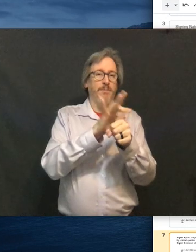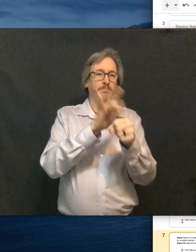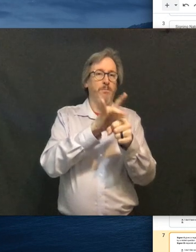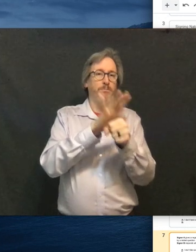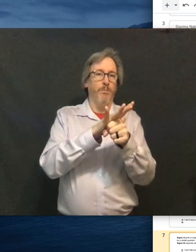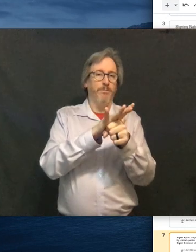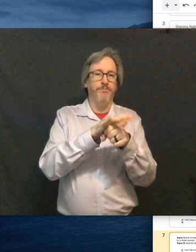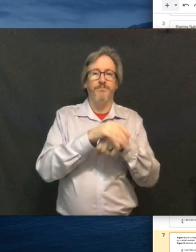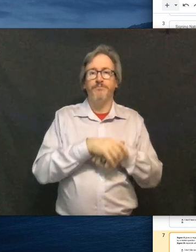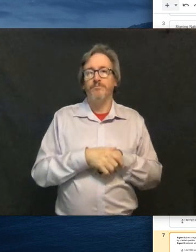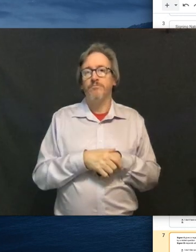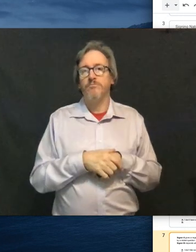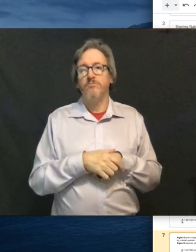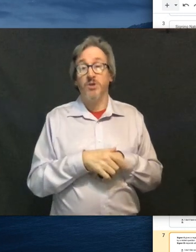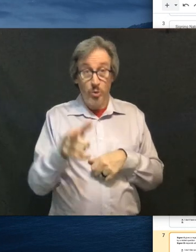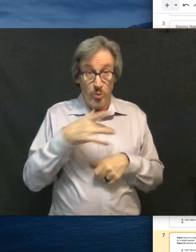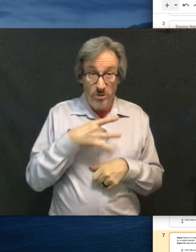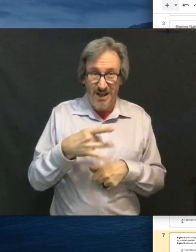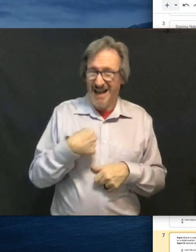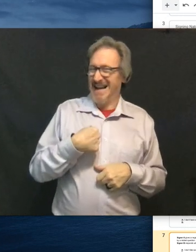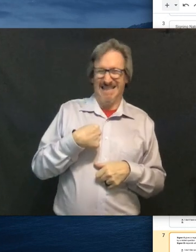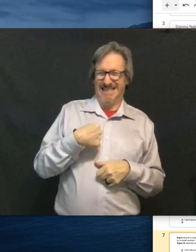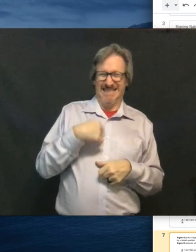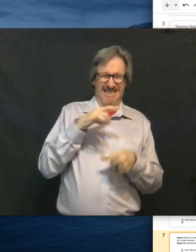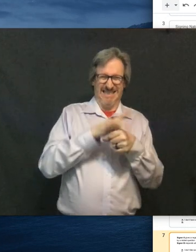Soda pop. Boom, boom.